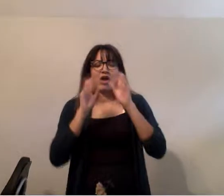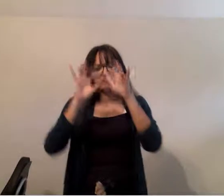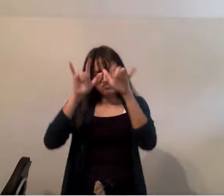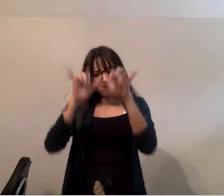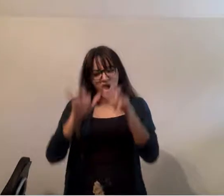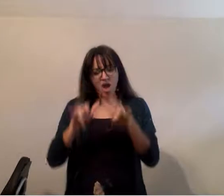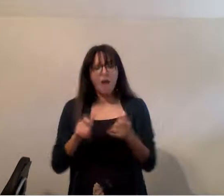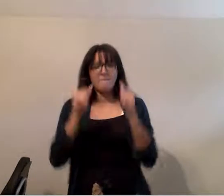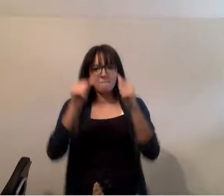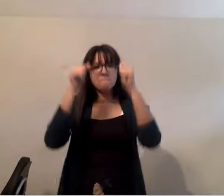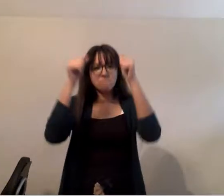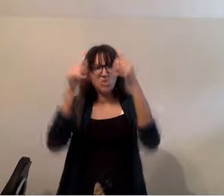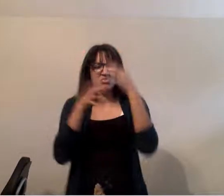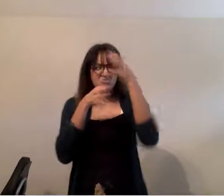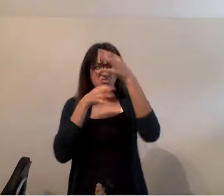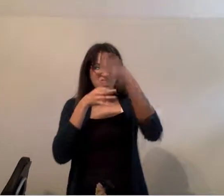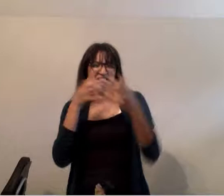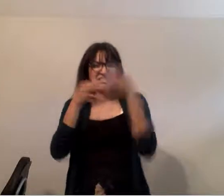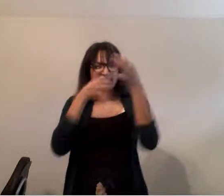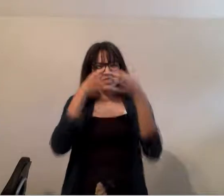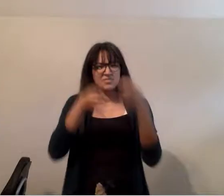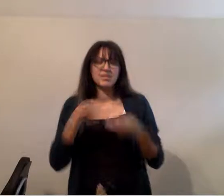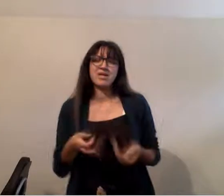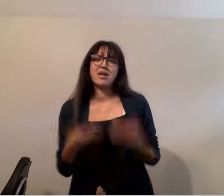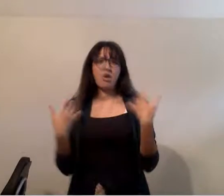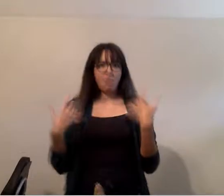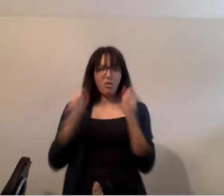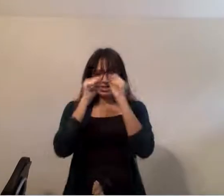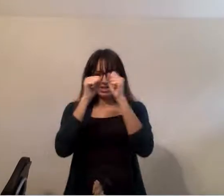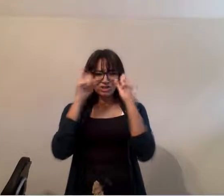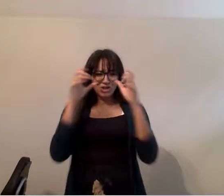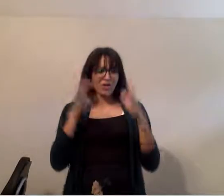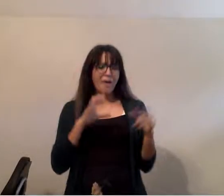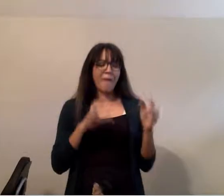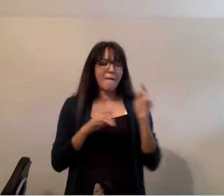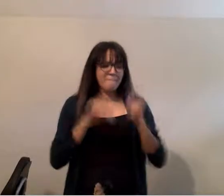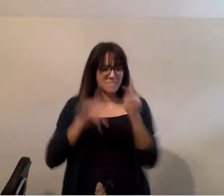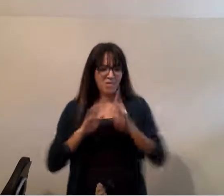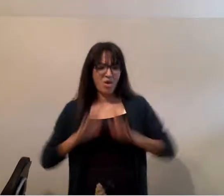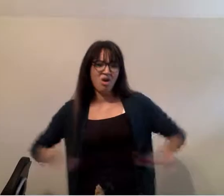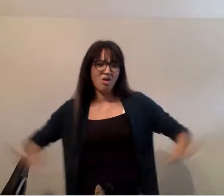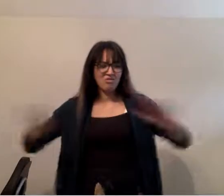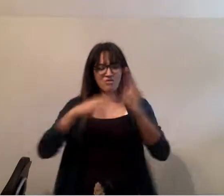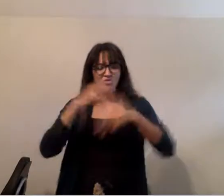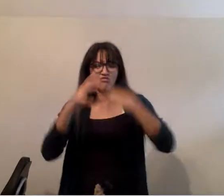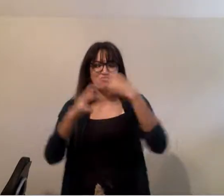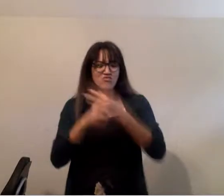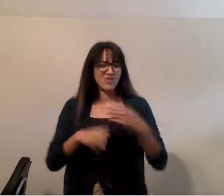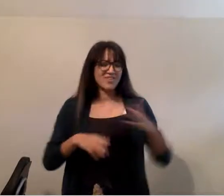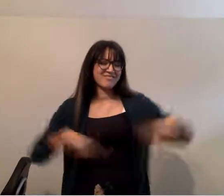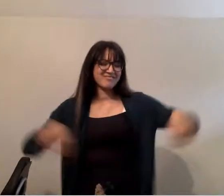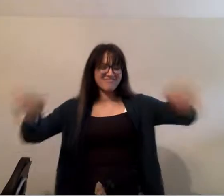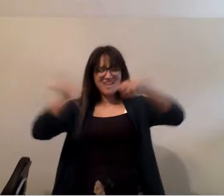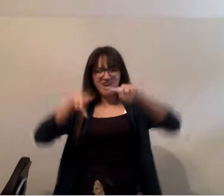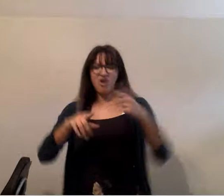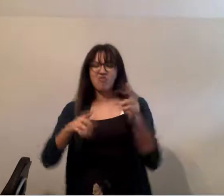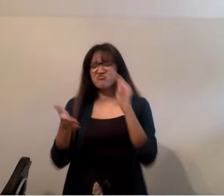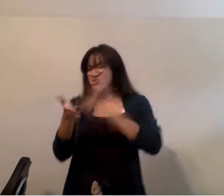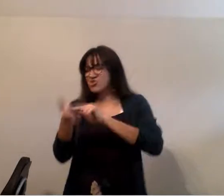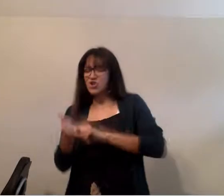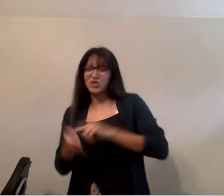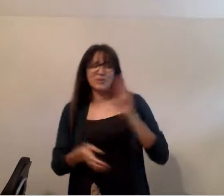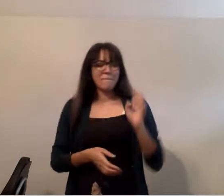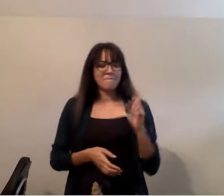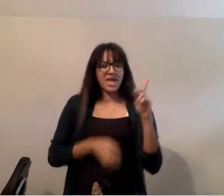came in from all different kinds of people, from all over the world, doing all different kinds of things. These were people who were nurses and bankers and painters